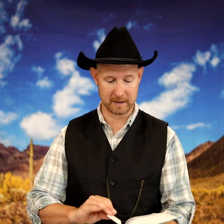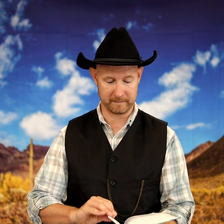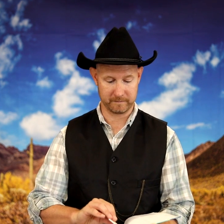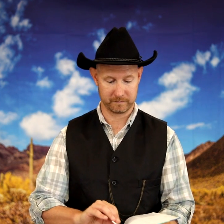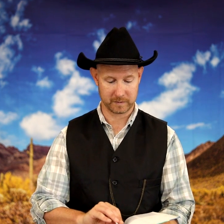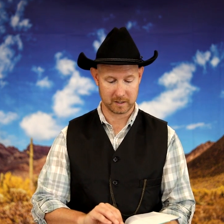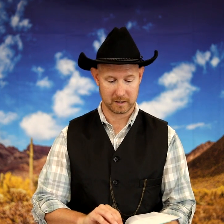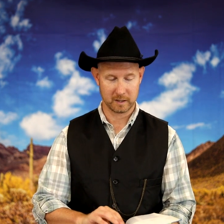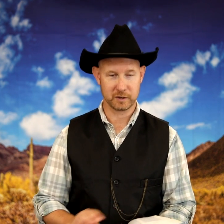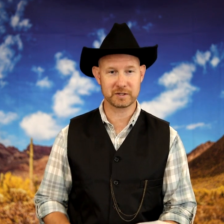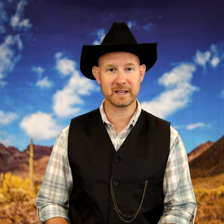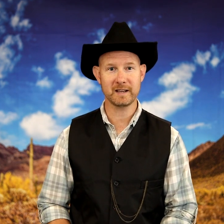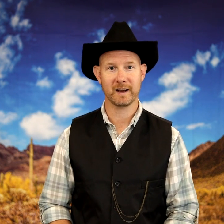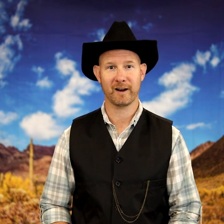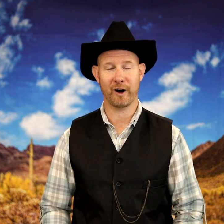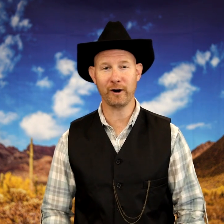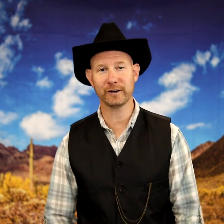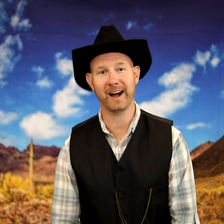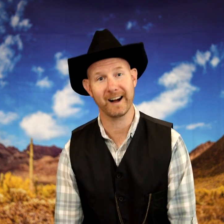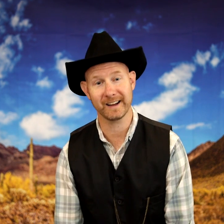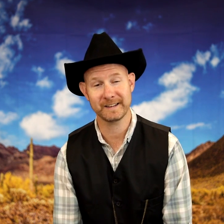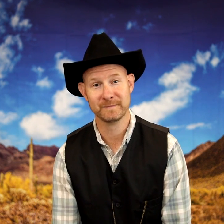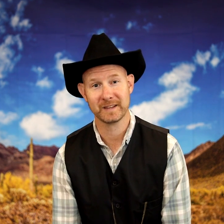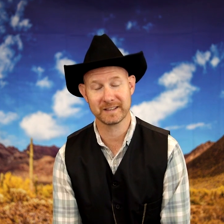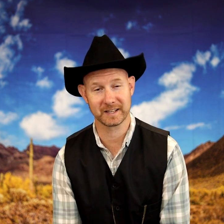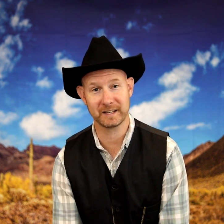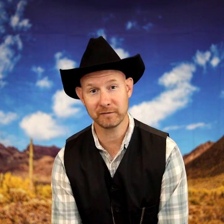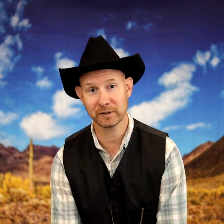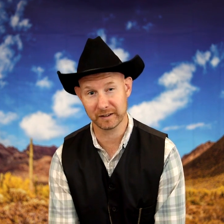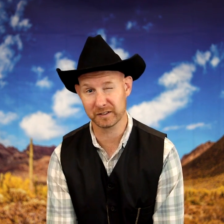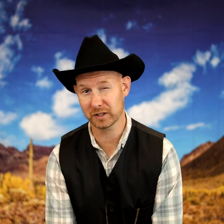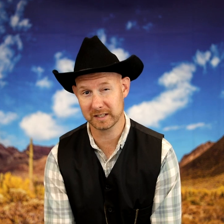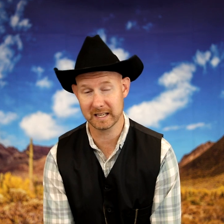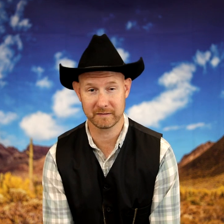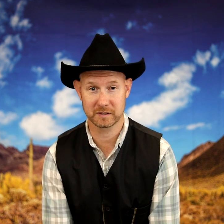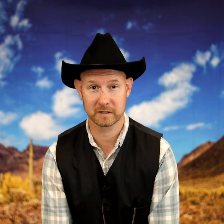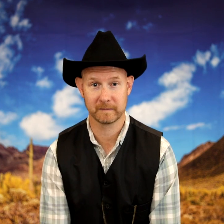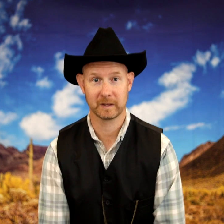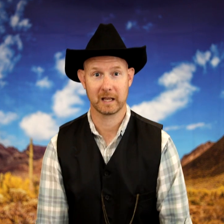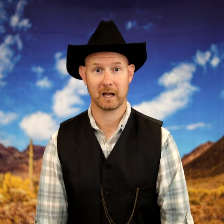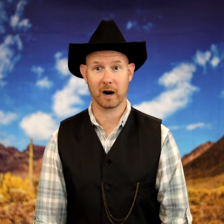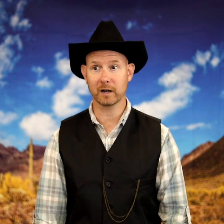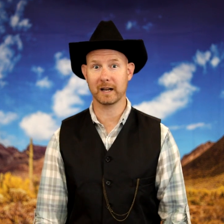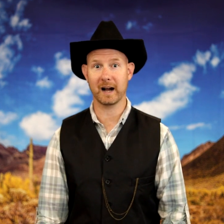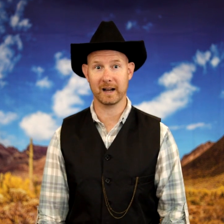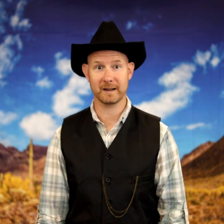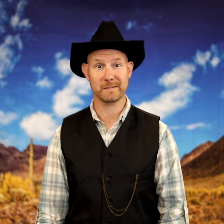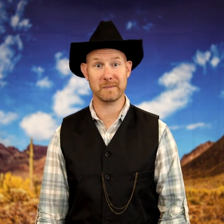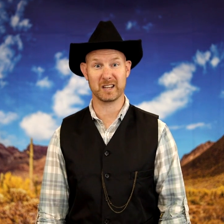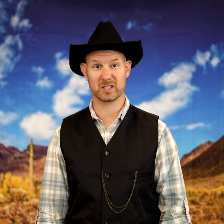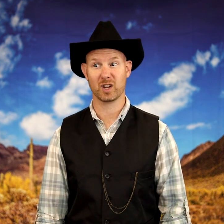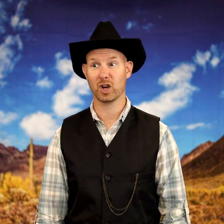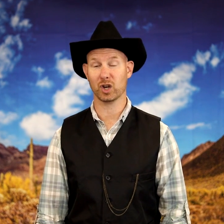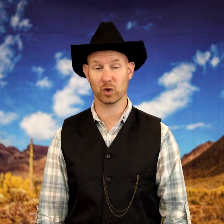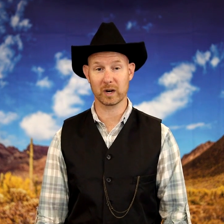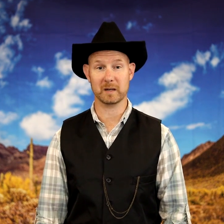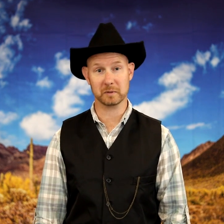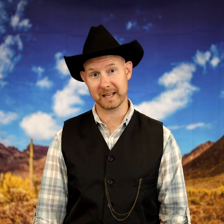come. You see, our God is a giver of good gifts. Our God makes great